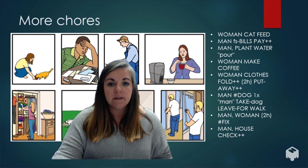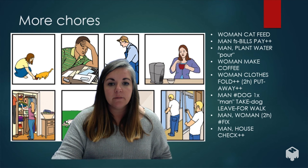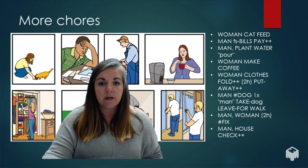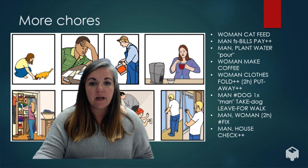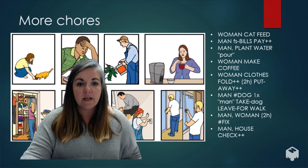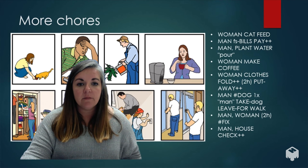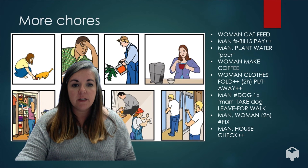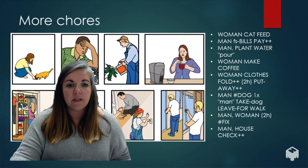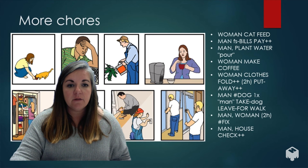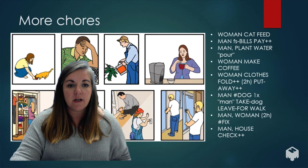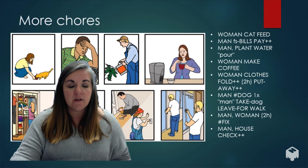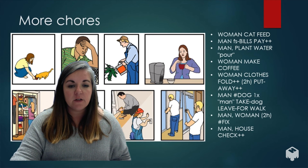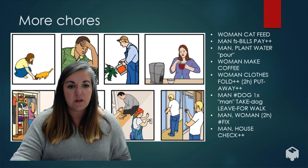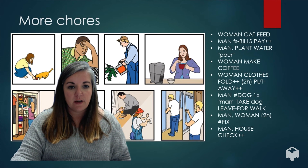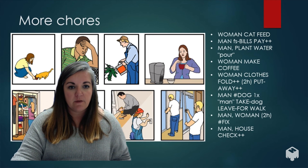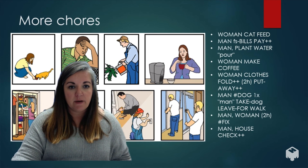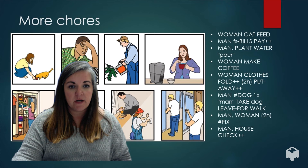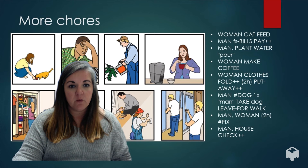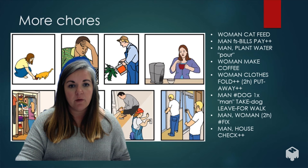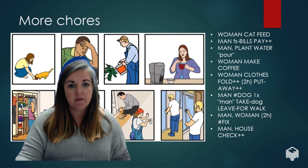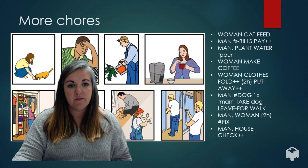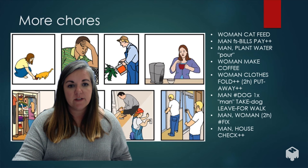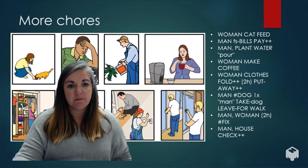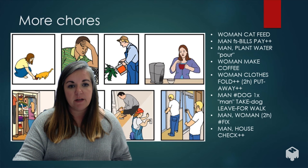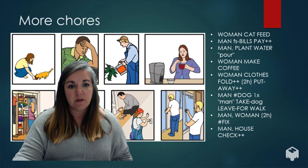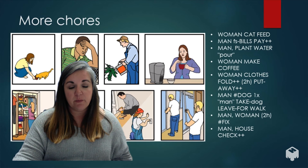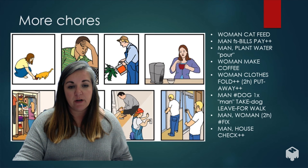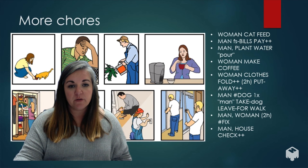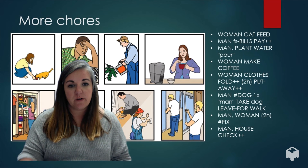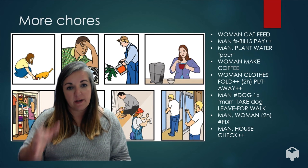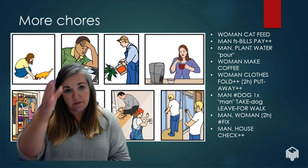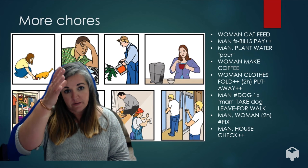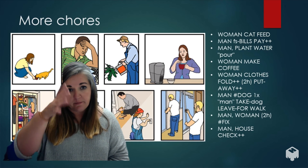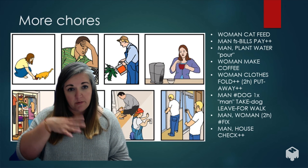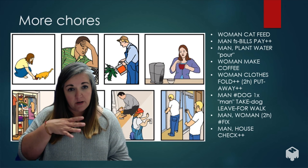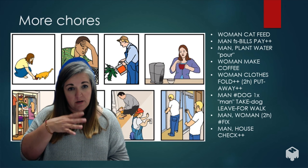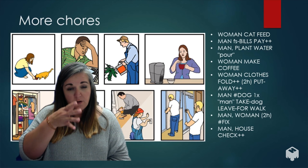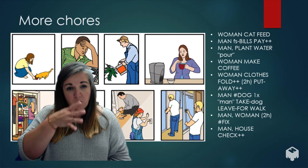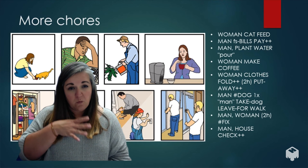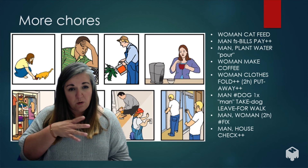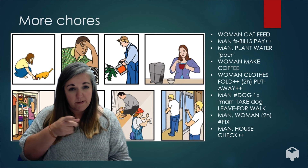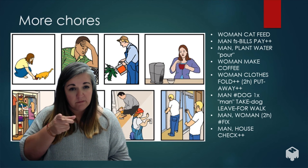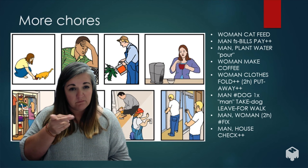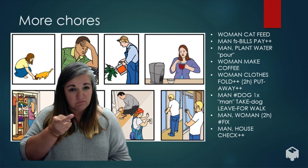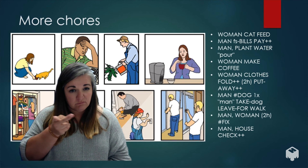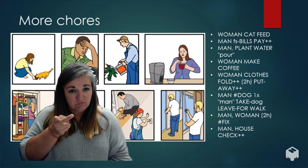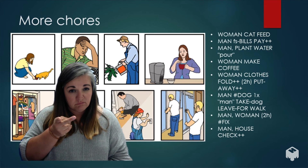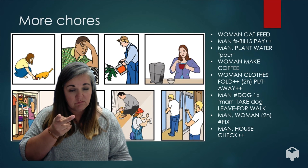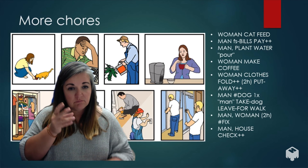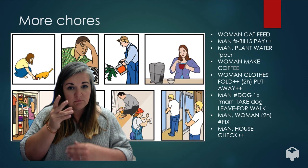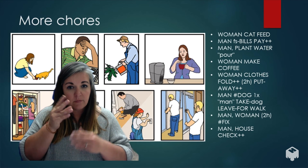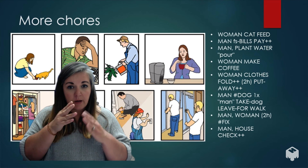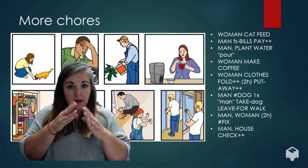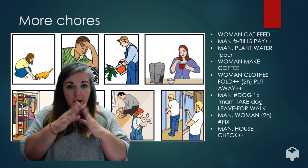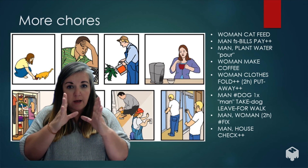All right. Behind me, I have a man and a woman making repairs in their house.